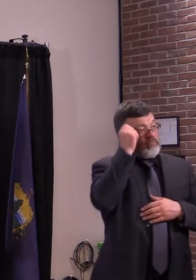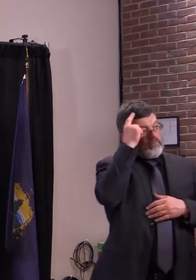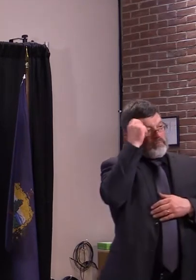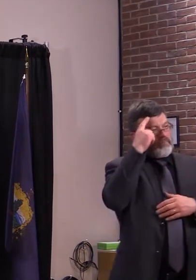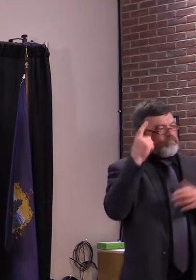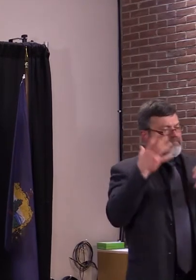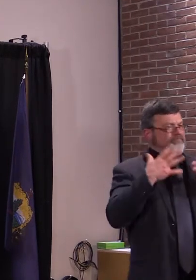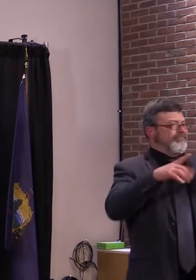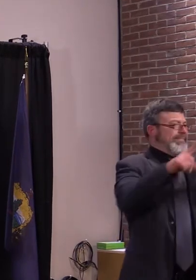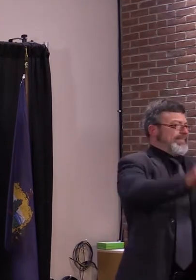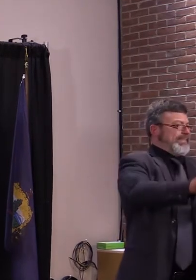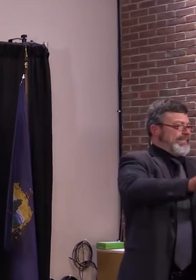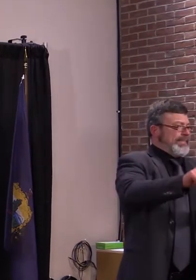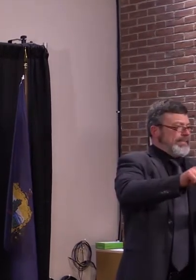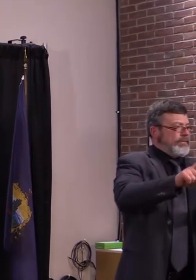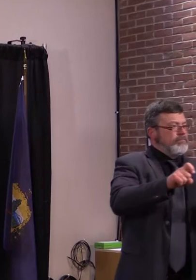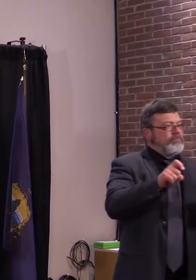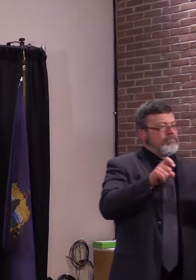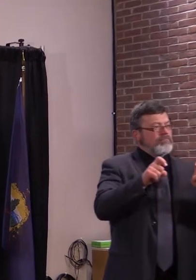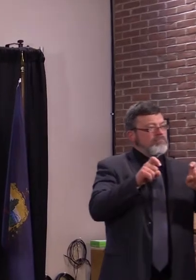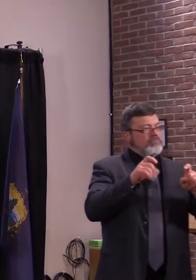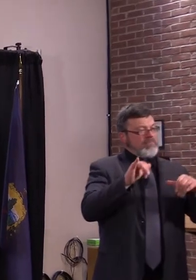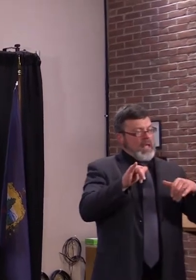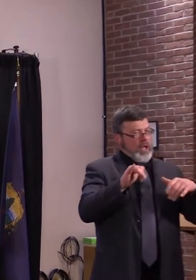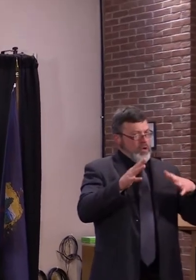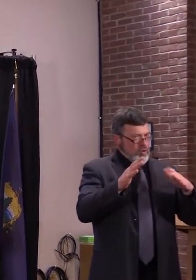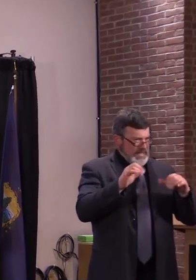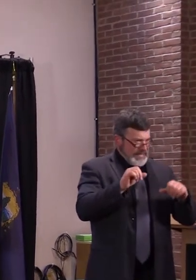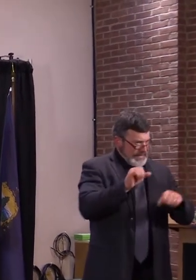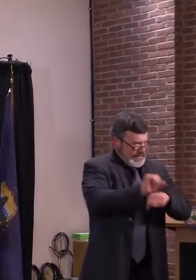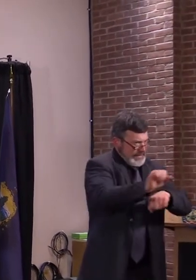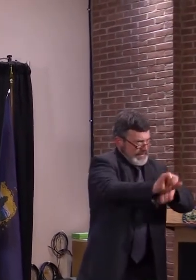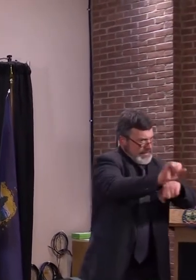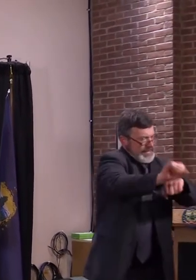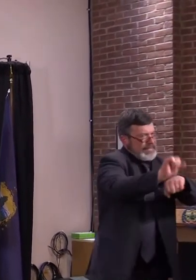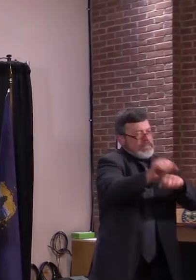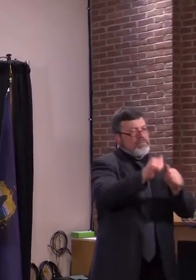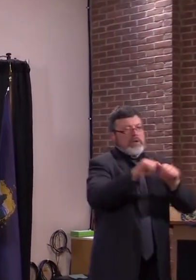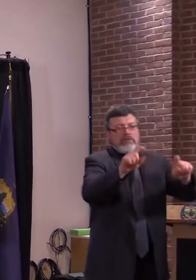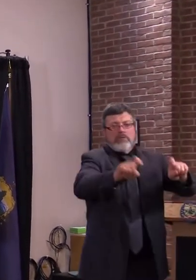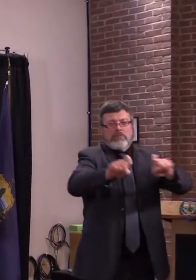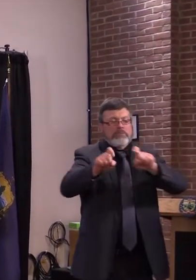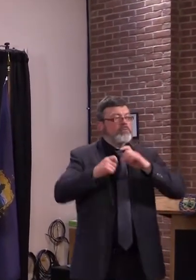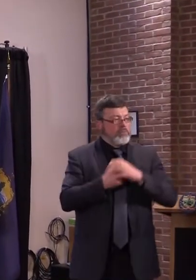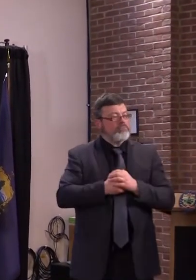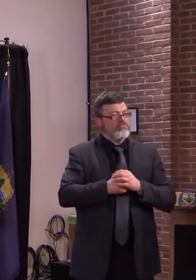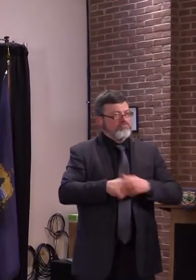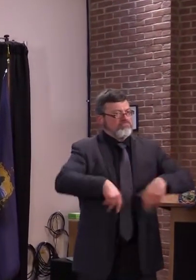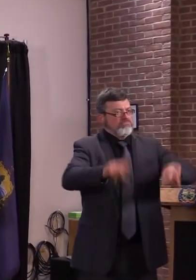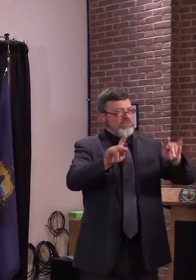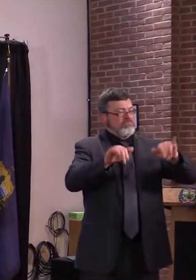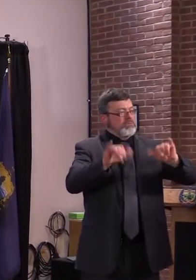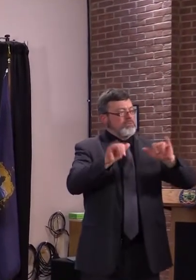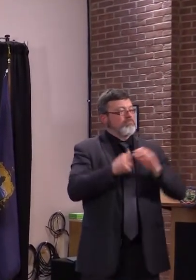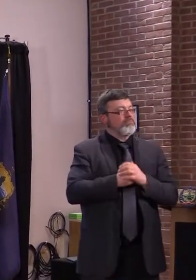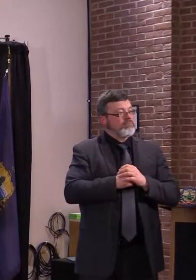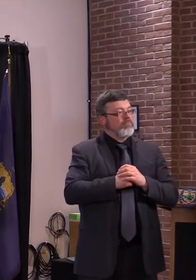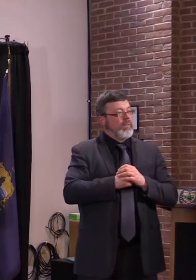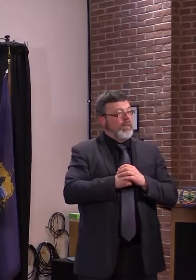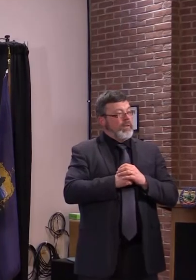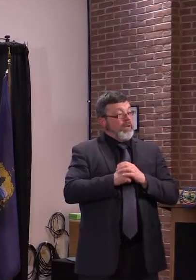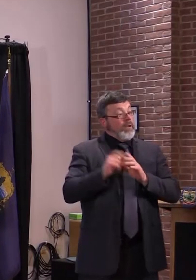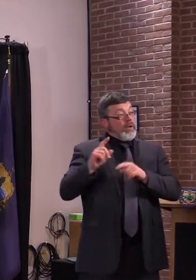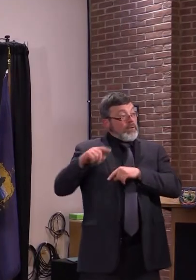a Herculean effort by so many teams throughout the pandemic, especially recently as we've